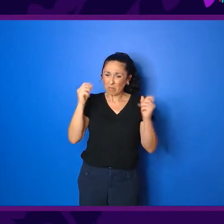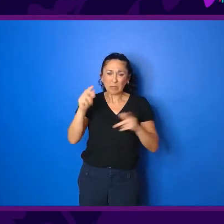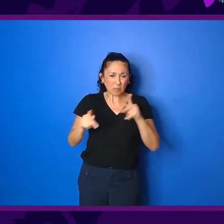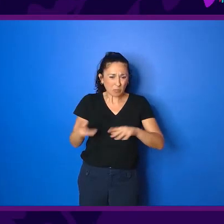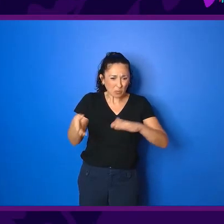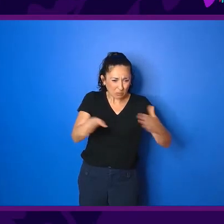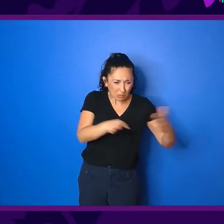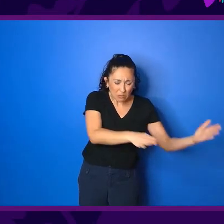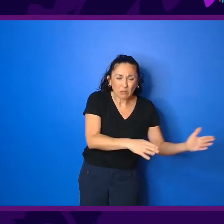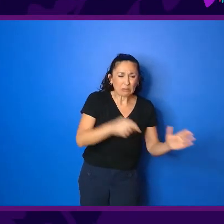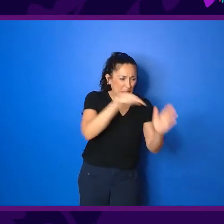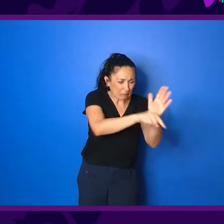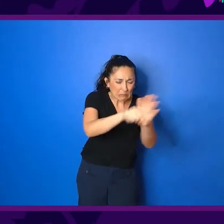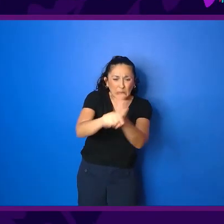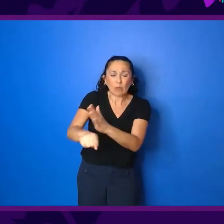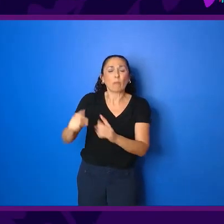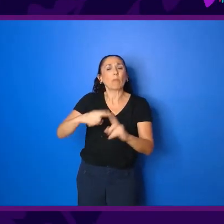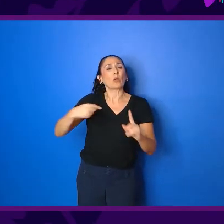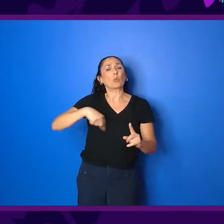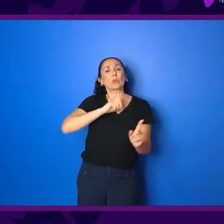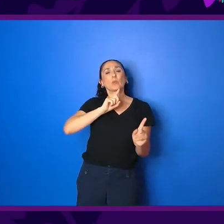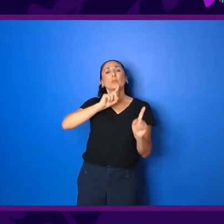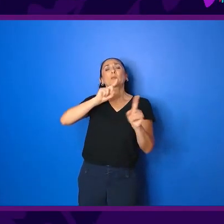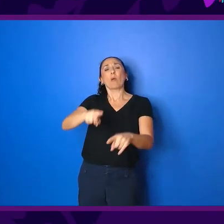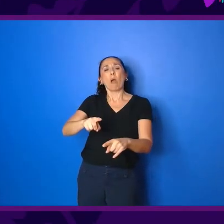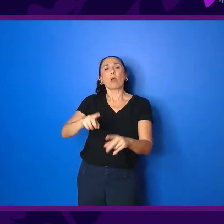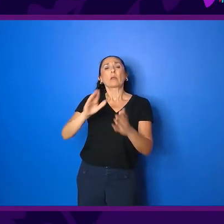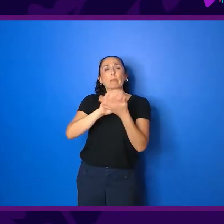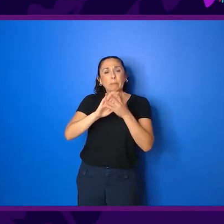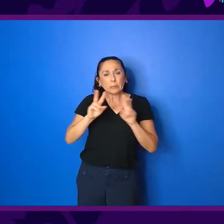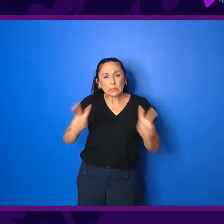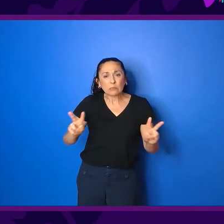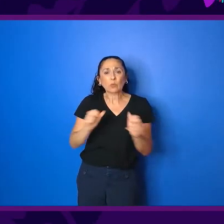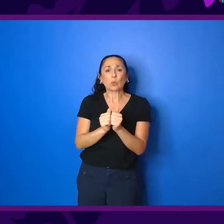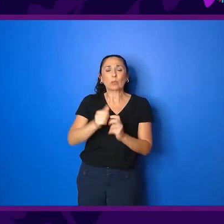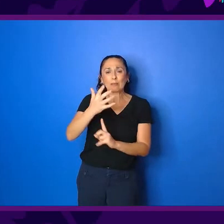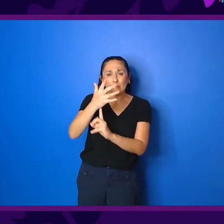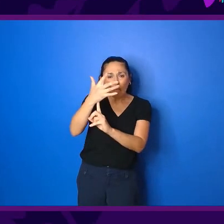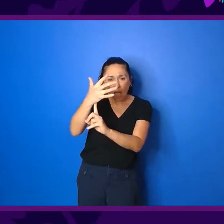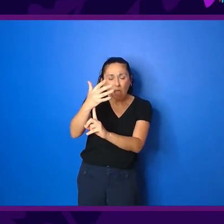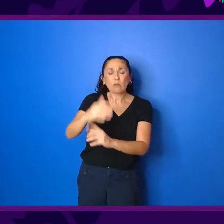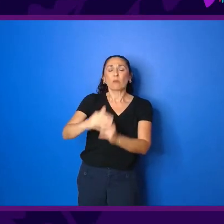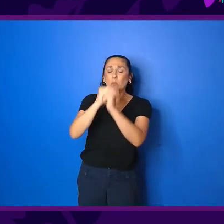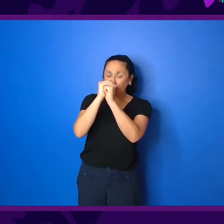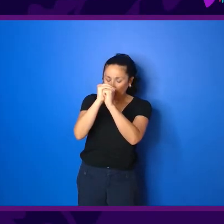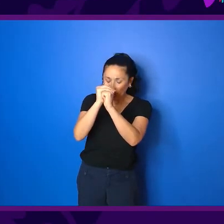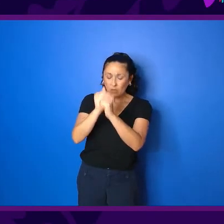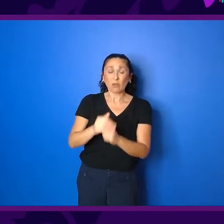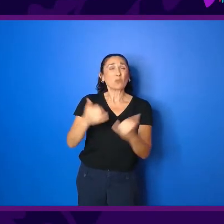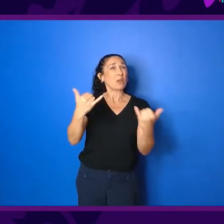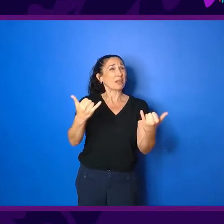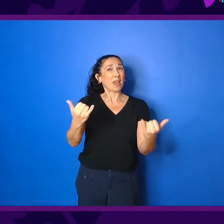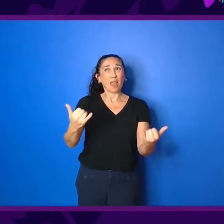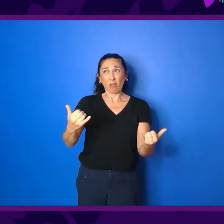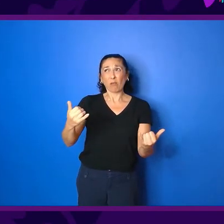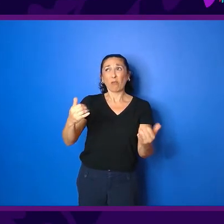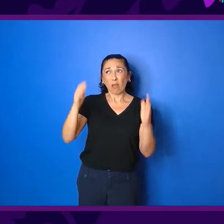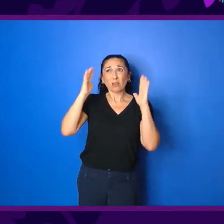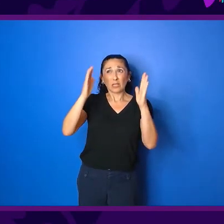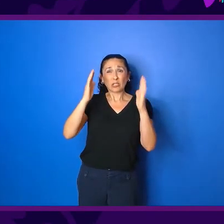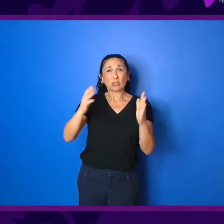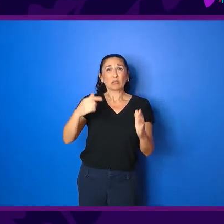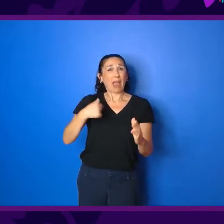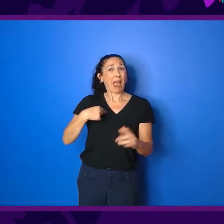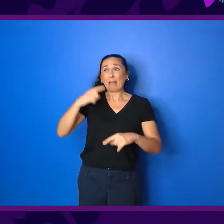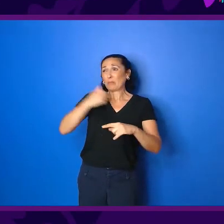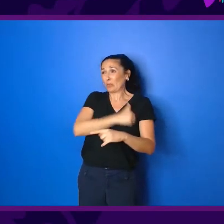with organized candlelight vigils and prayers. And we just want to pray for everybody that's out there. I'm sorry, I can't join